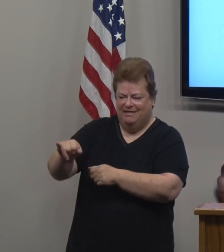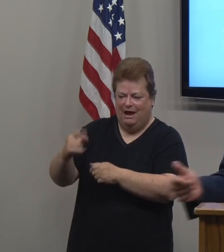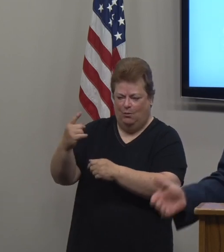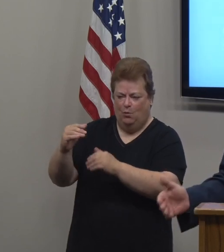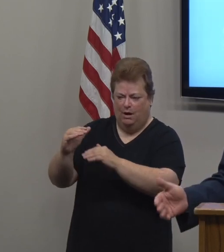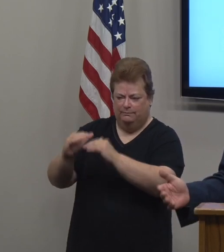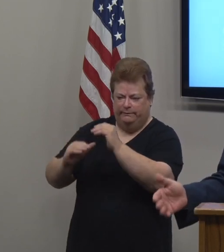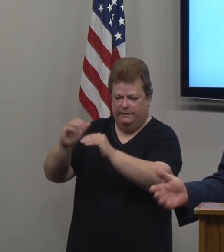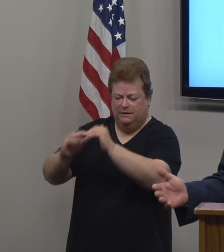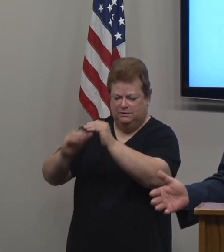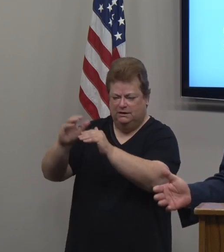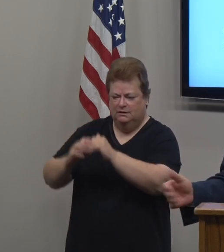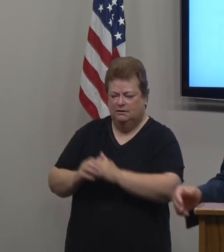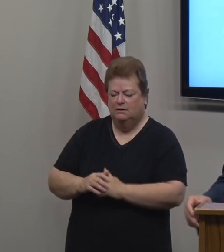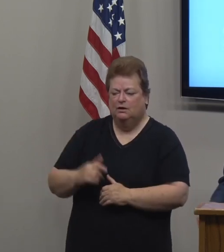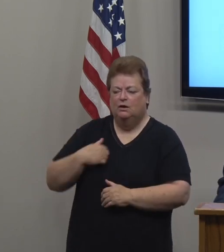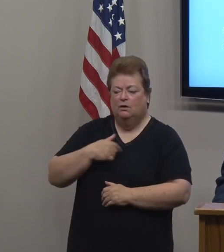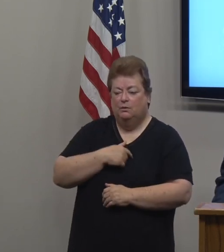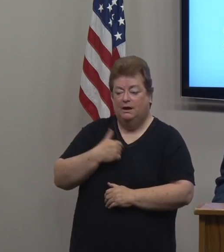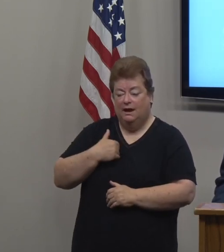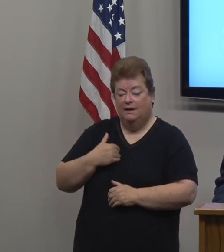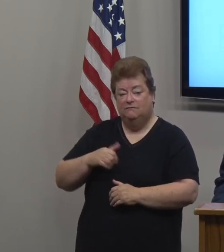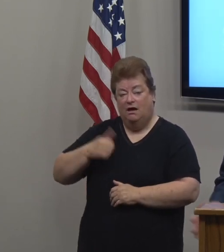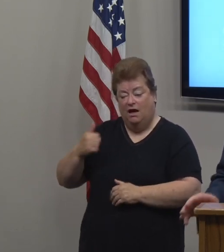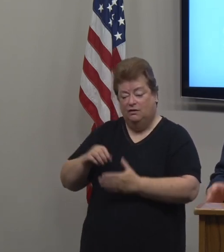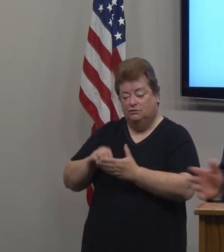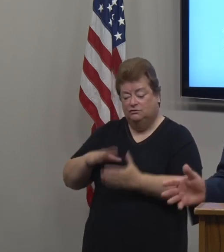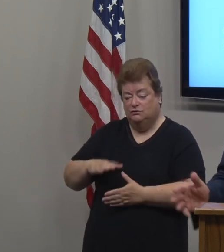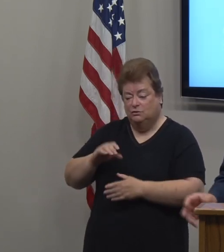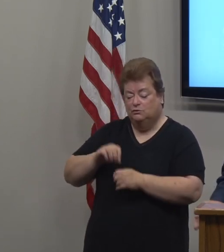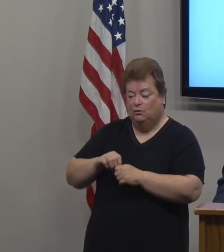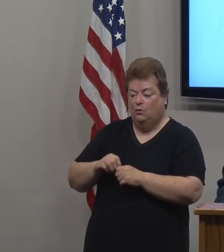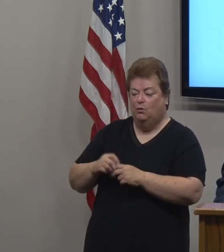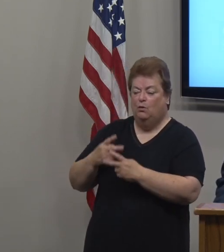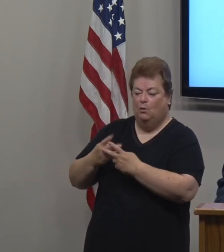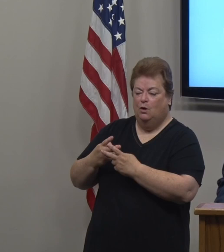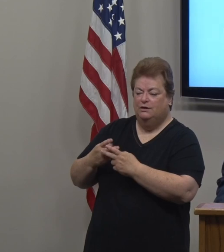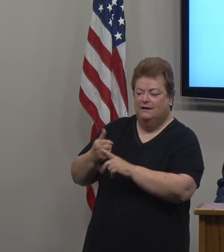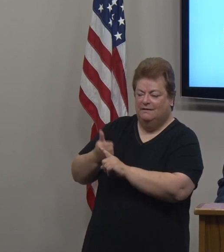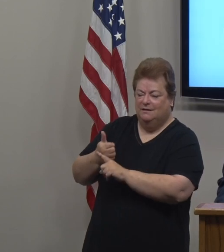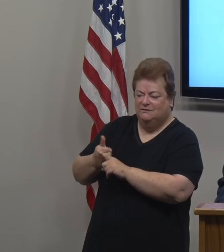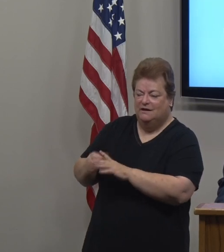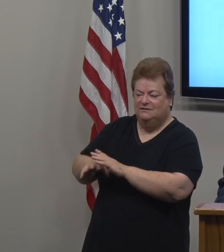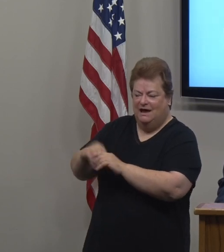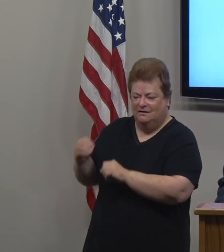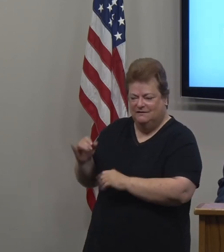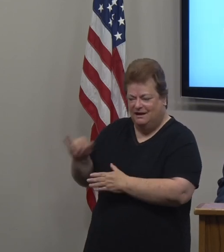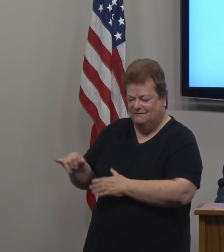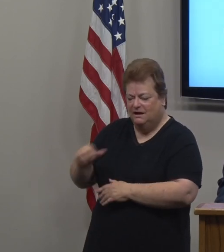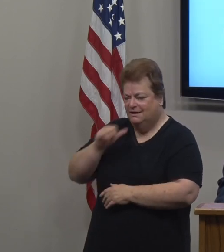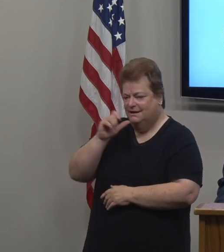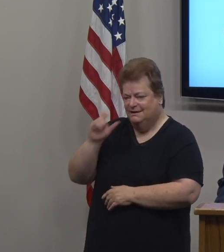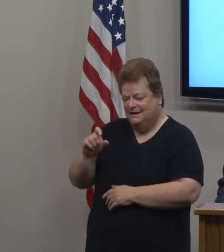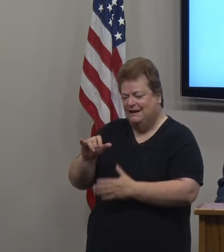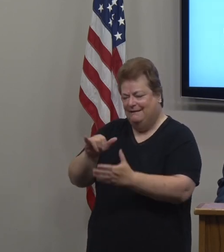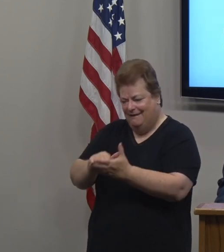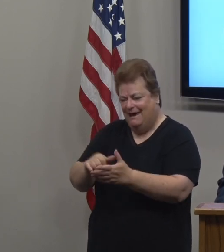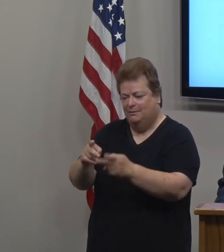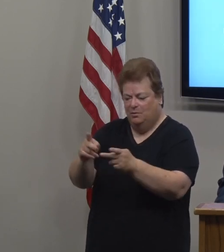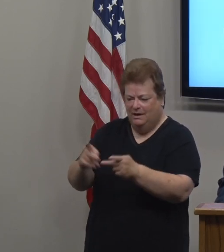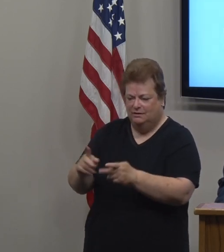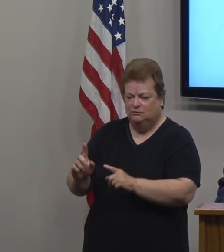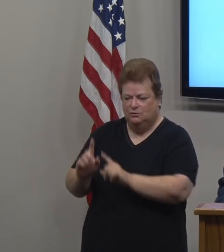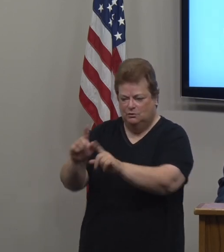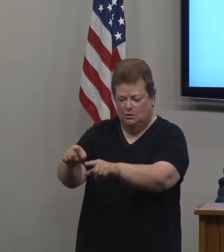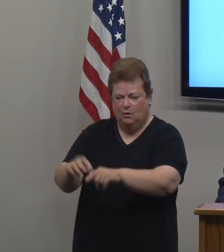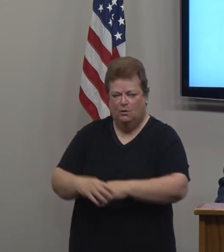have more students who are in quarantine themselves outside of that and didn't need that particular location in order